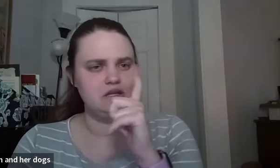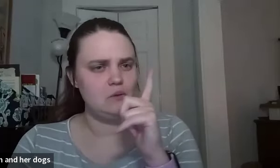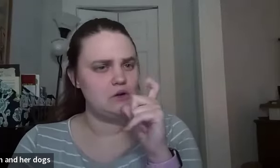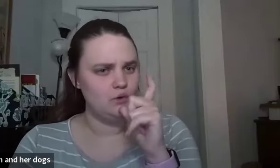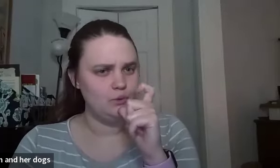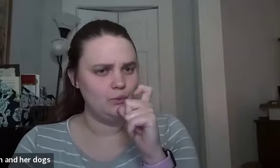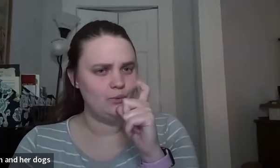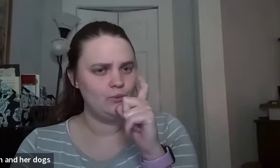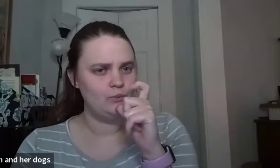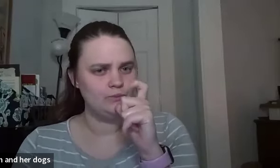one, who.